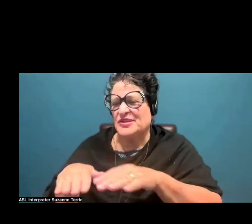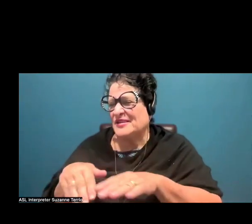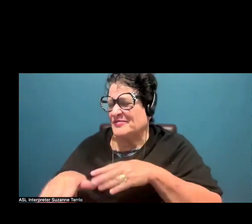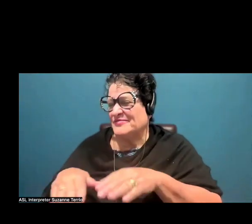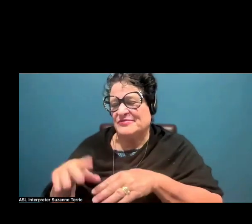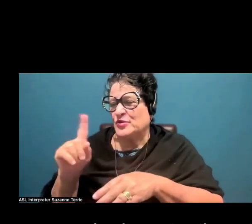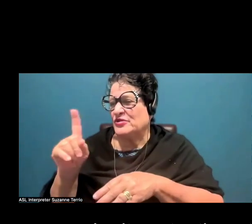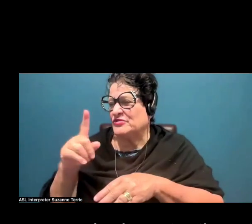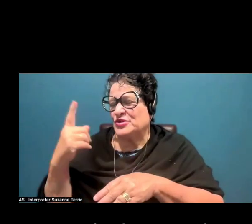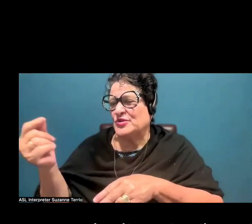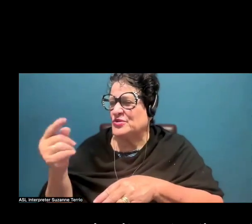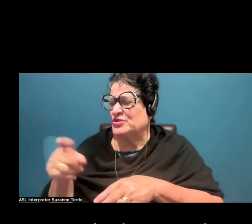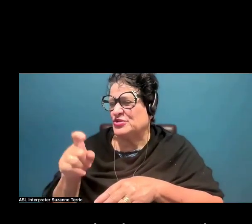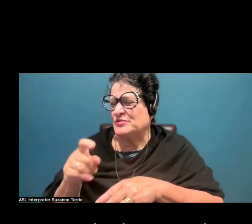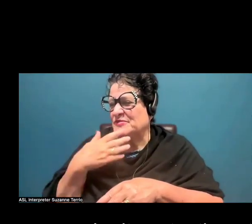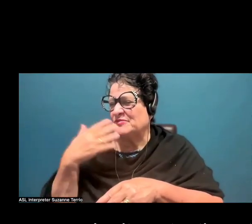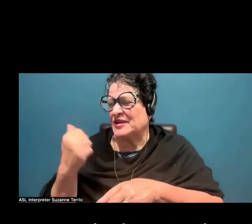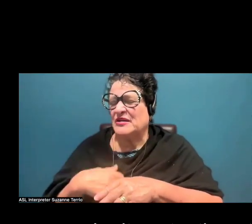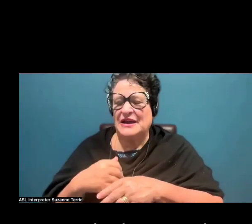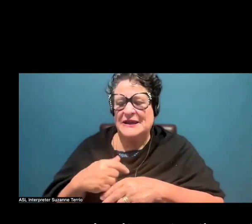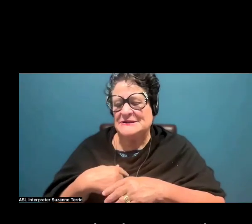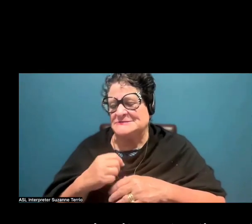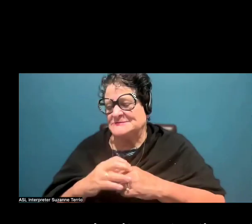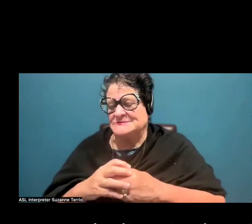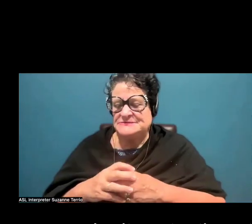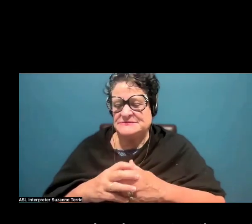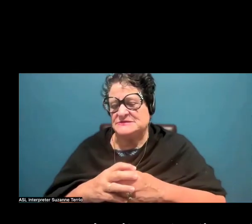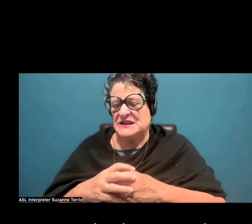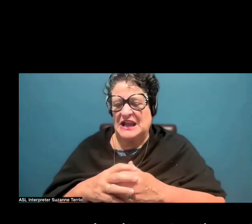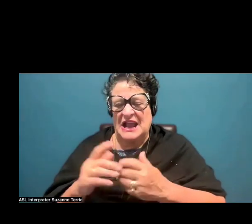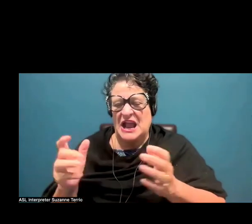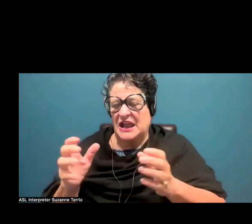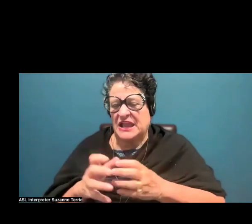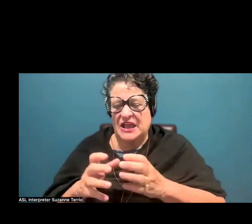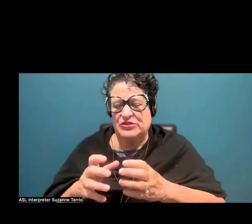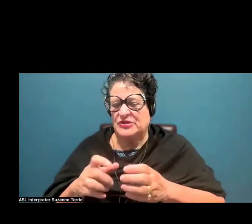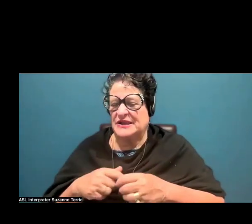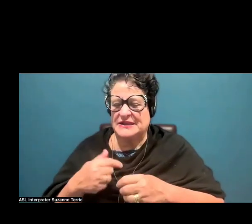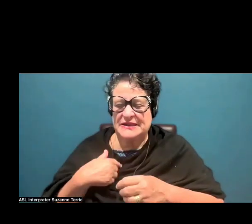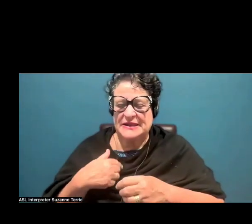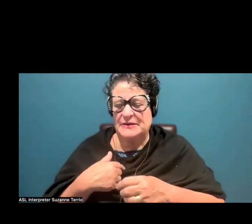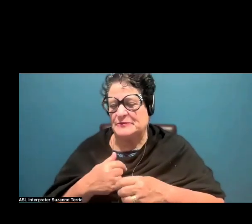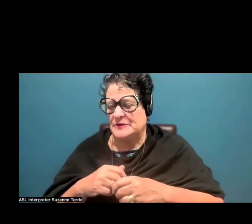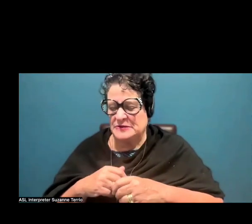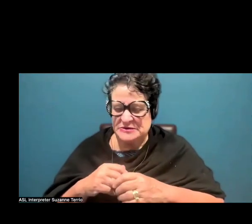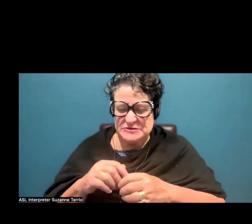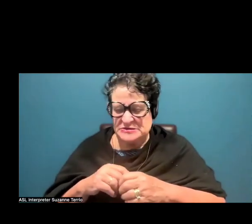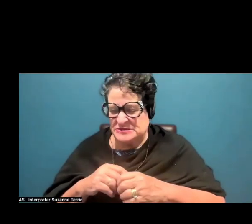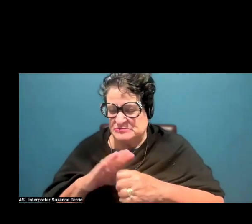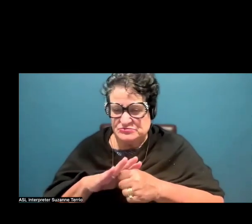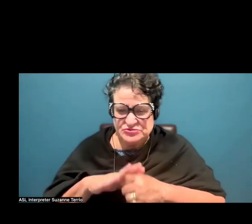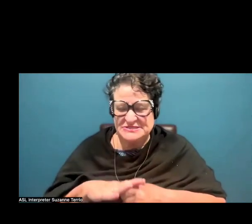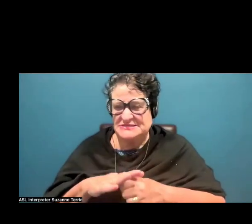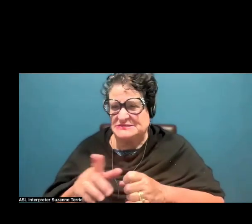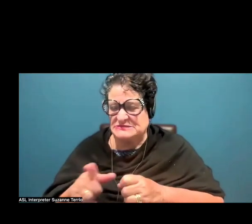this. I grit my teeth, gather every piece of myself until I'm pressed down to diamond, to pure will. In a few hours,